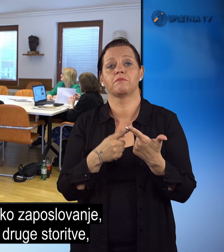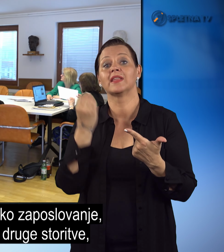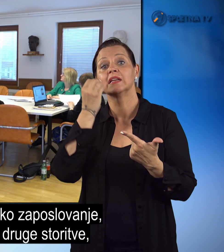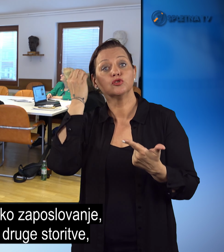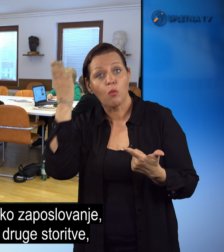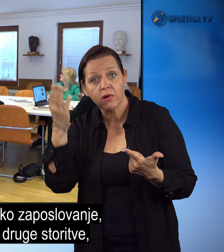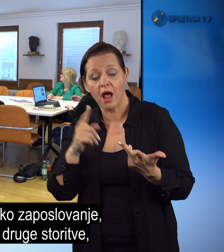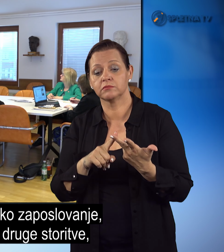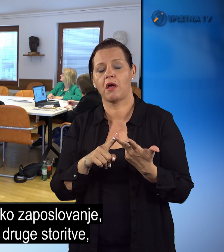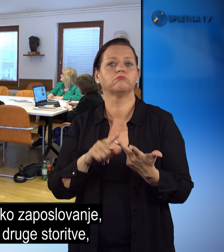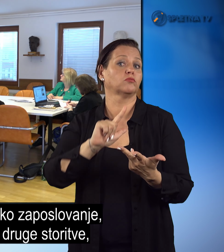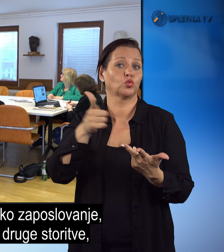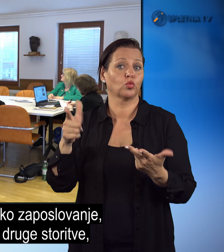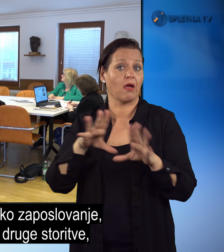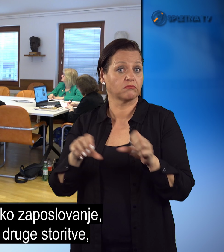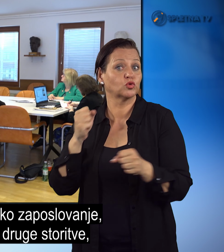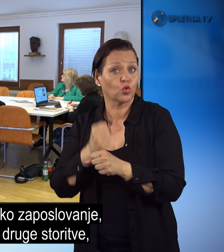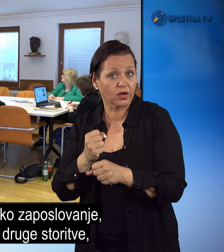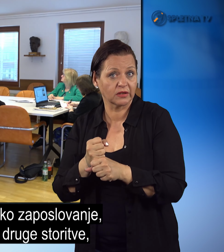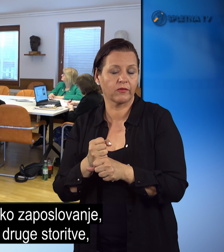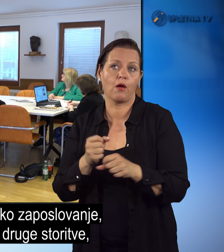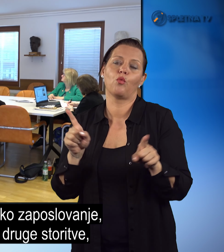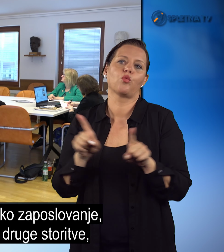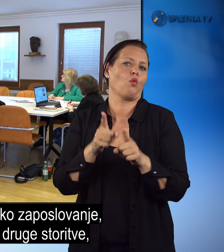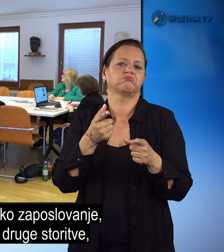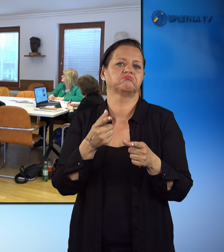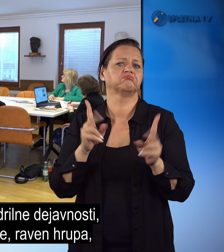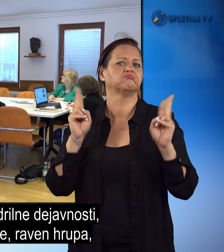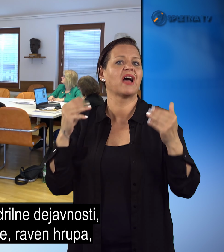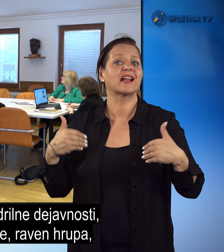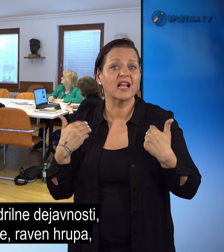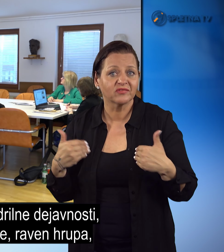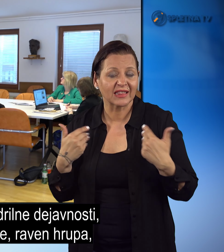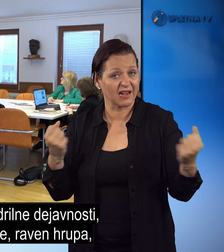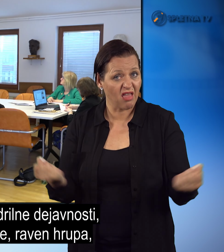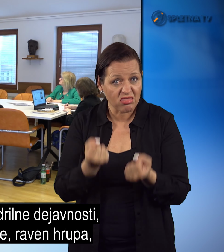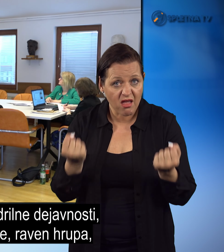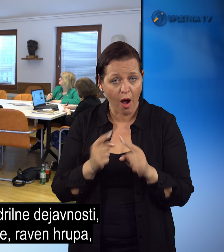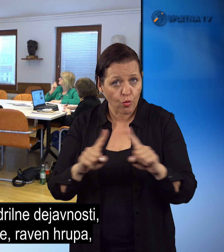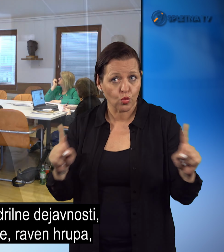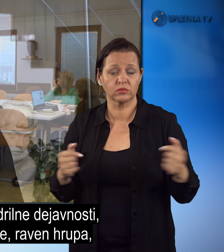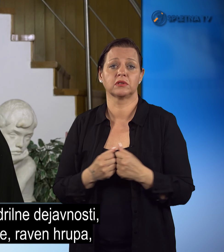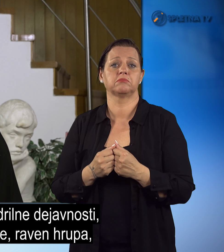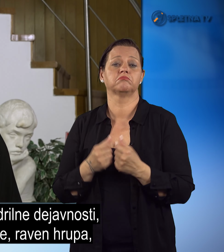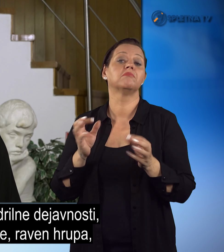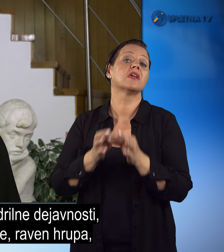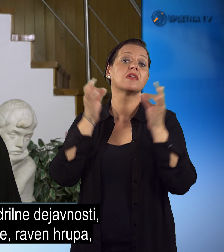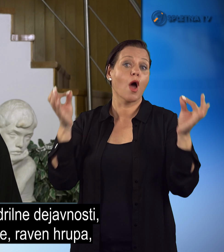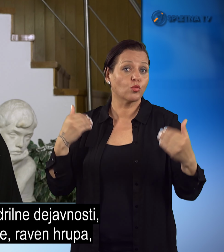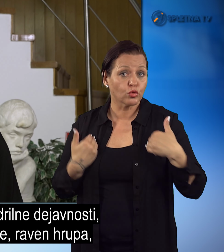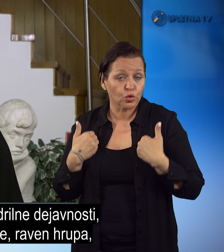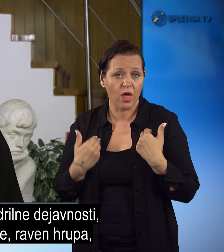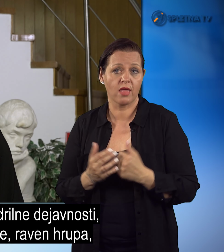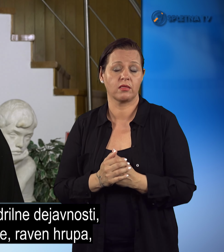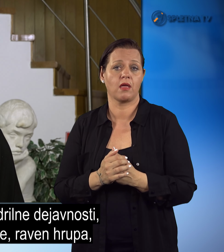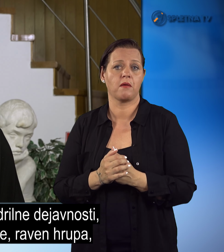education, services provided. It can include procurement of goods and services. It can